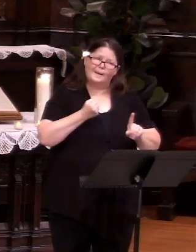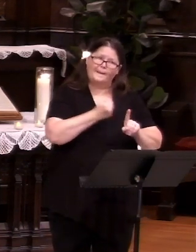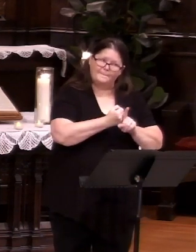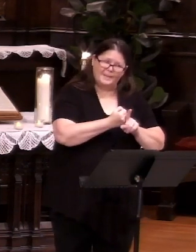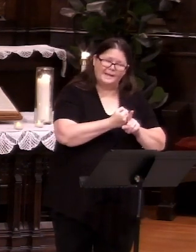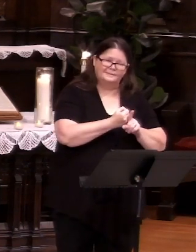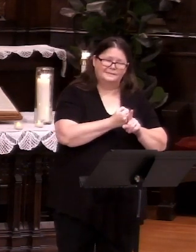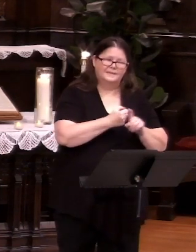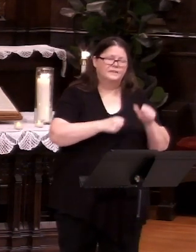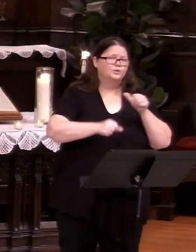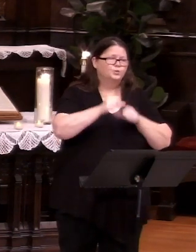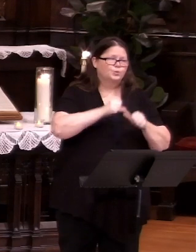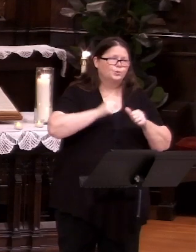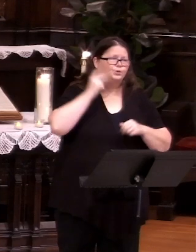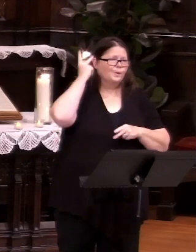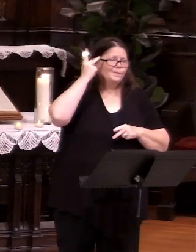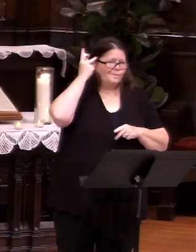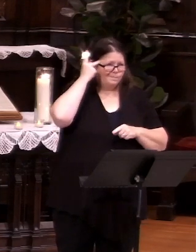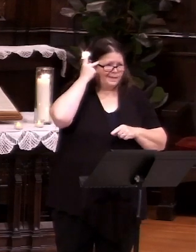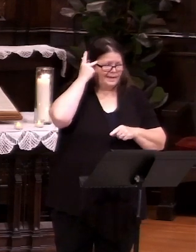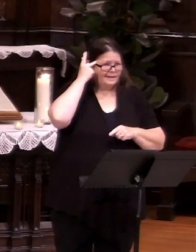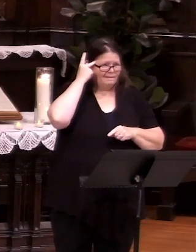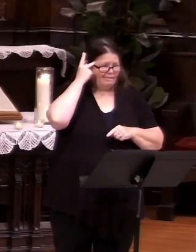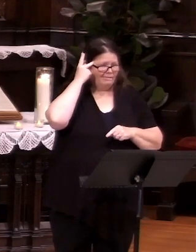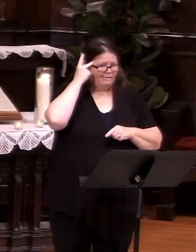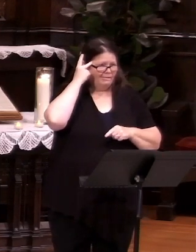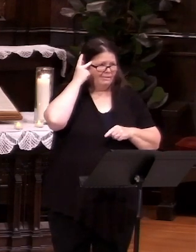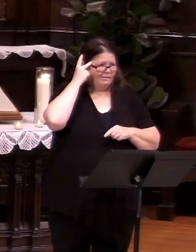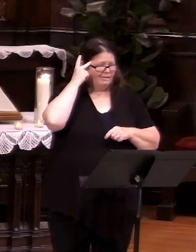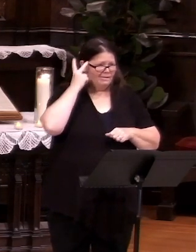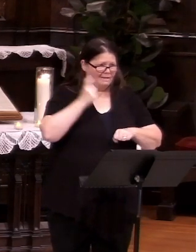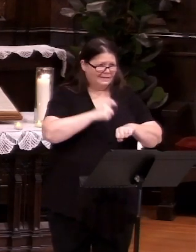social and political landscape of